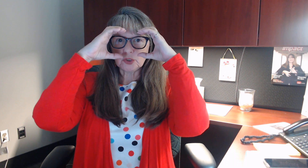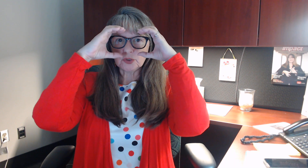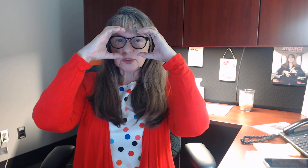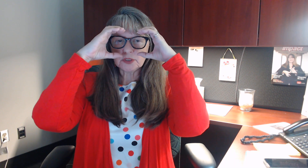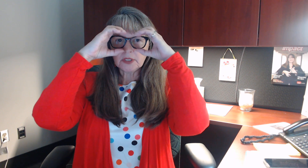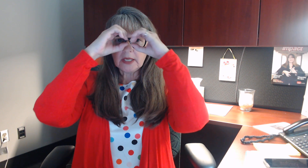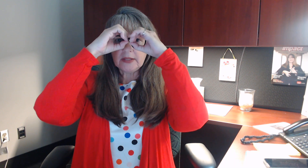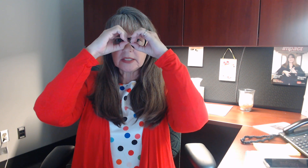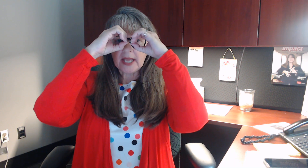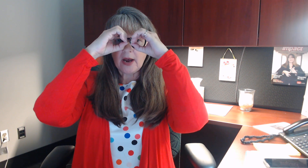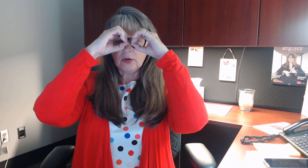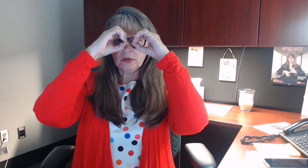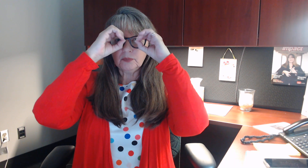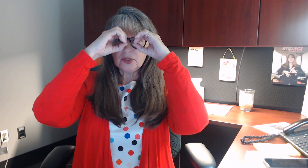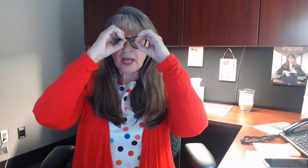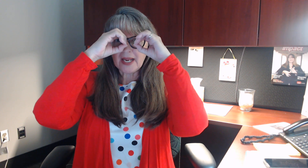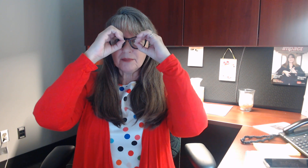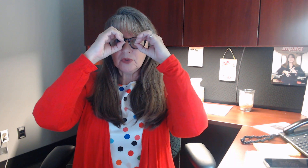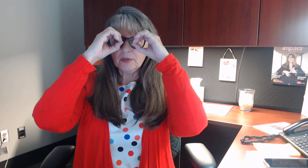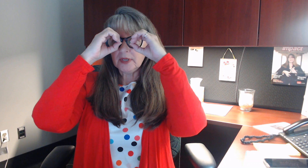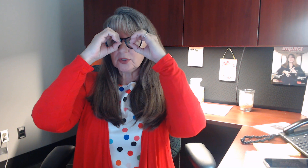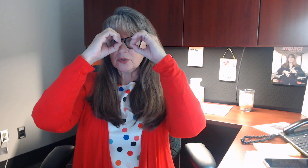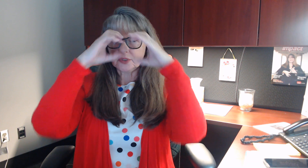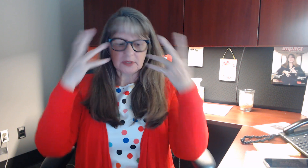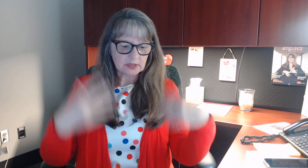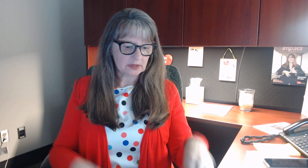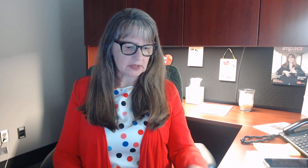binoculars, and this is owl. I kind of move them, but it's usually the same.